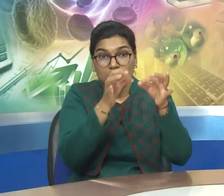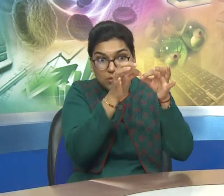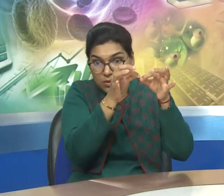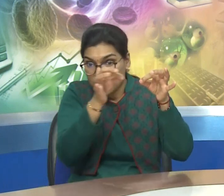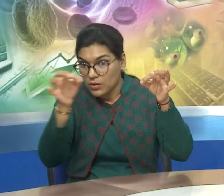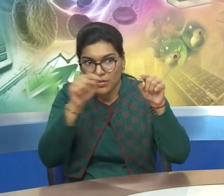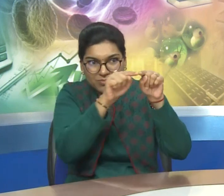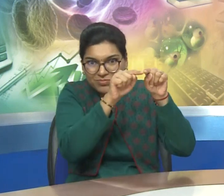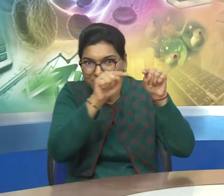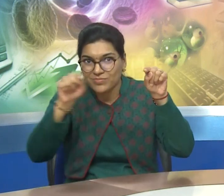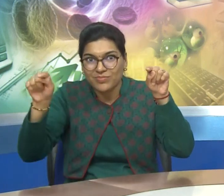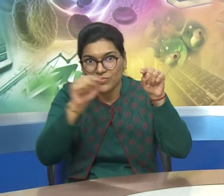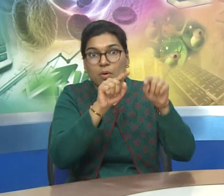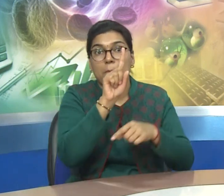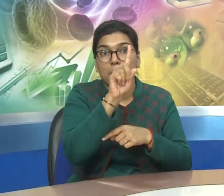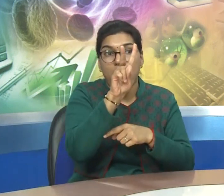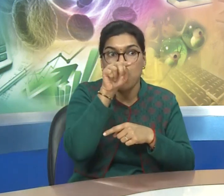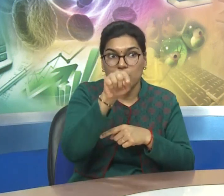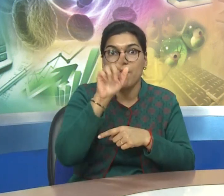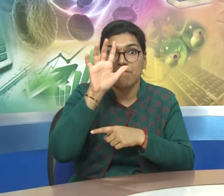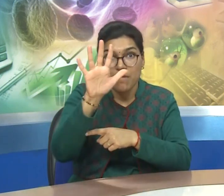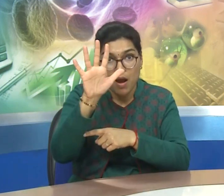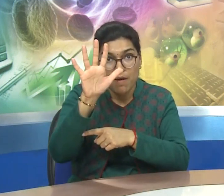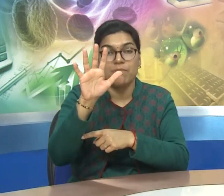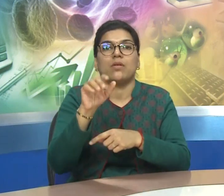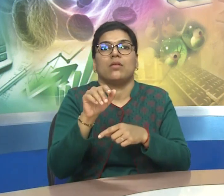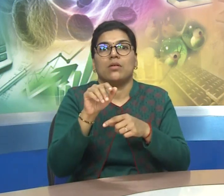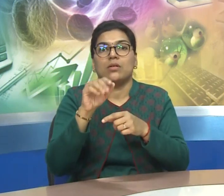screen the dimensions of the catalog card is